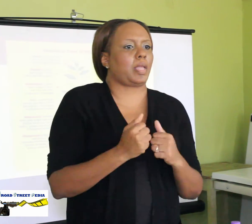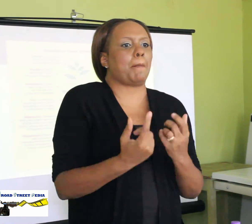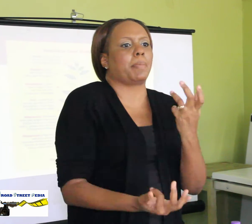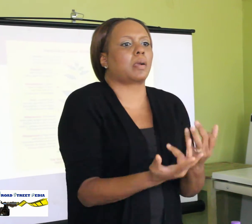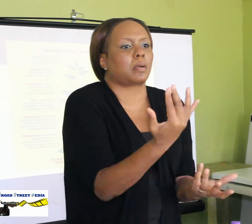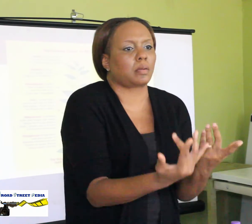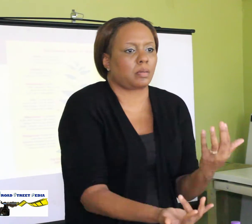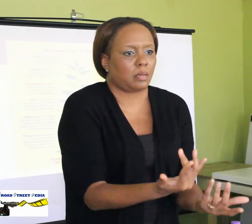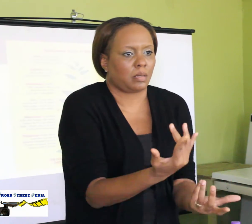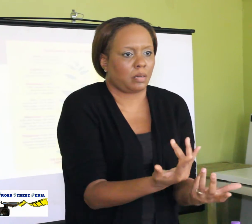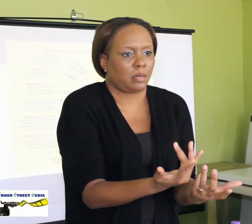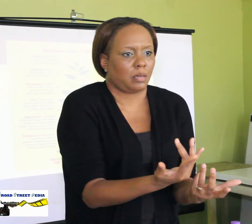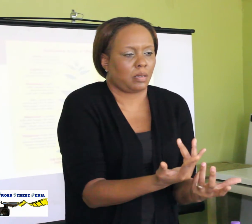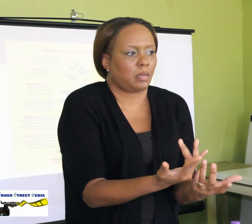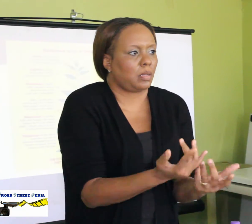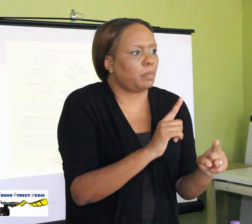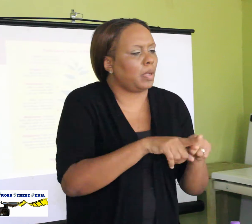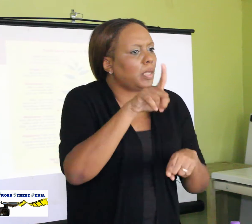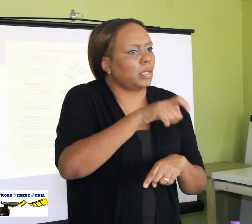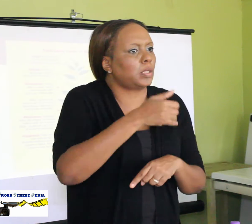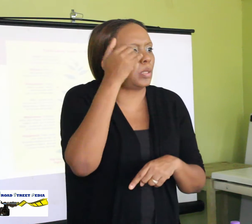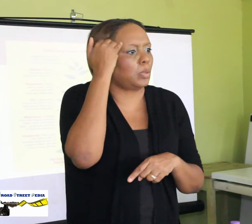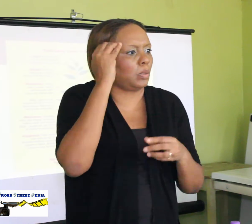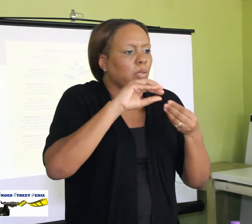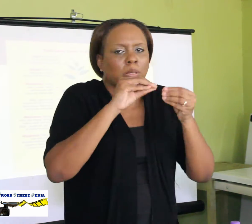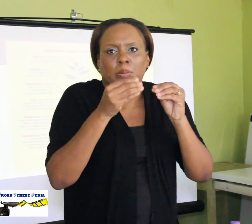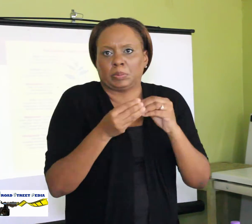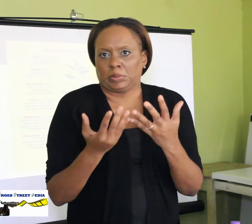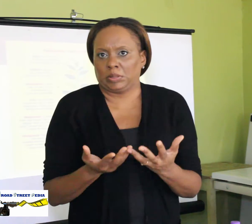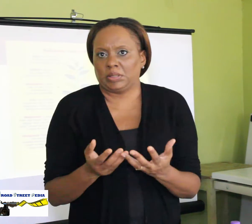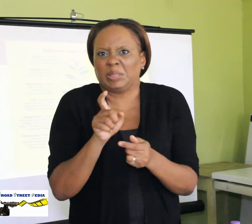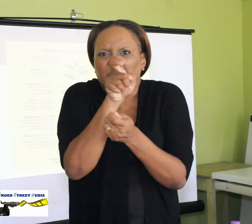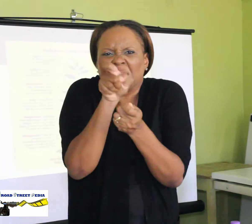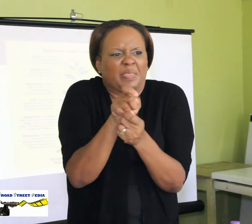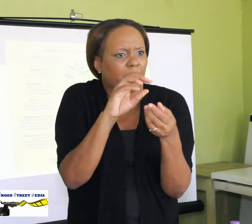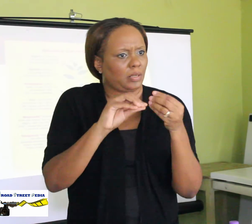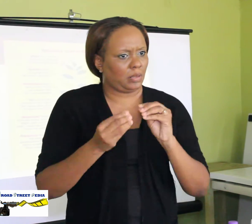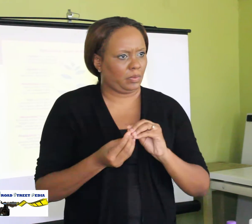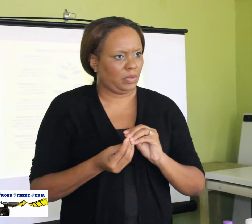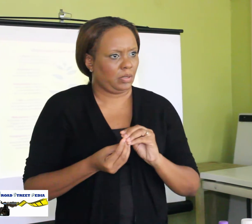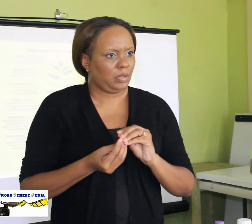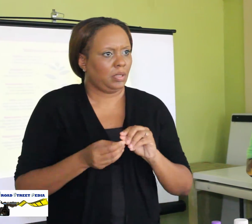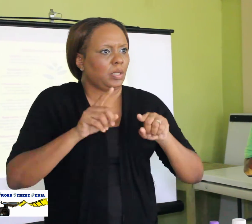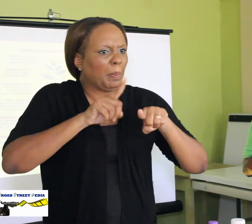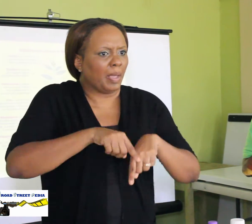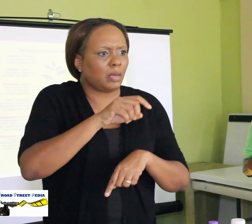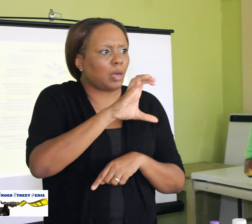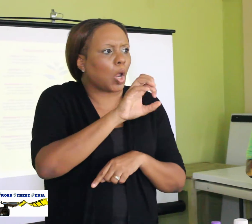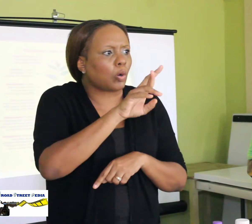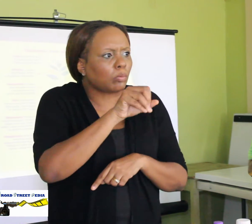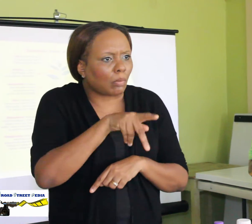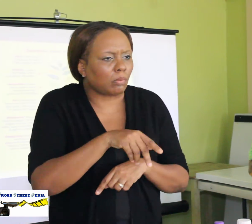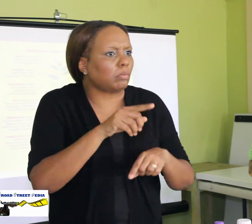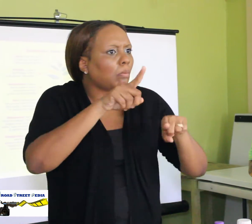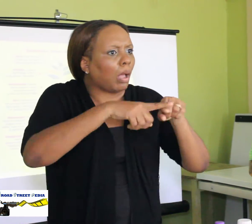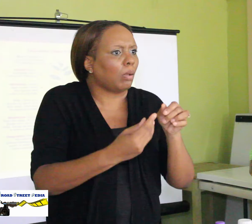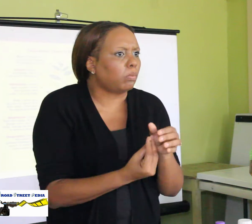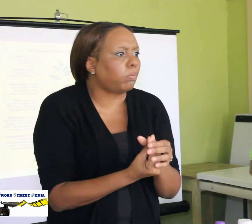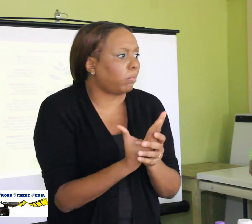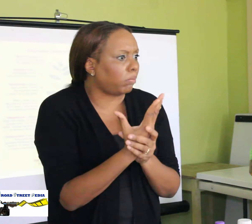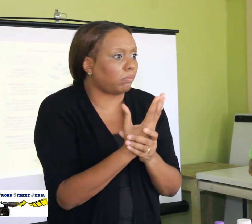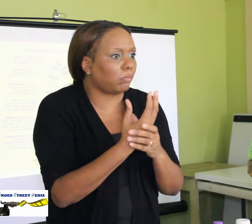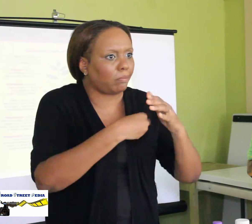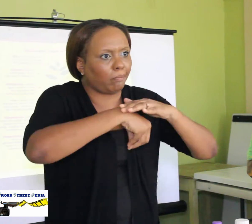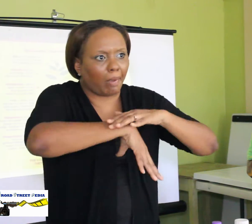tablespoons a gallon, and that is the rate that you use whether you're drenching it, which is that you're placing it into the soil, or whether you're placing it onto